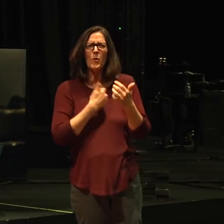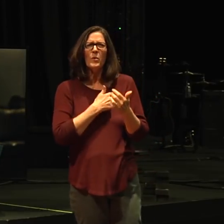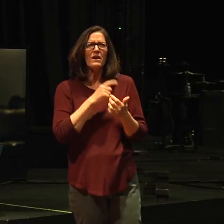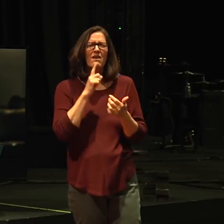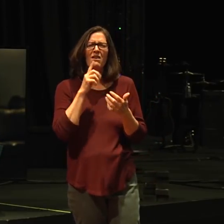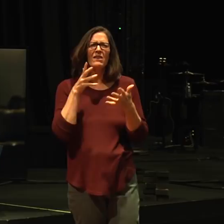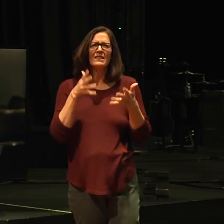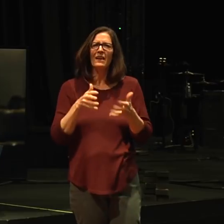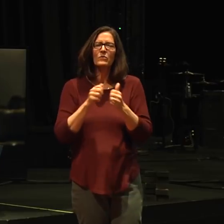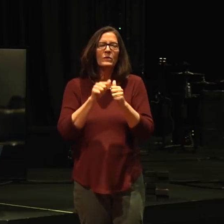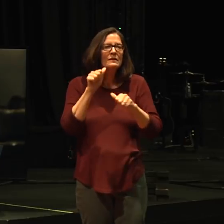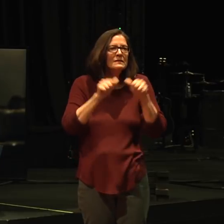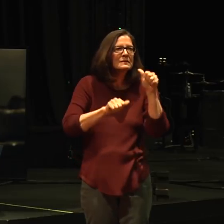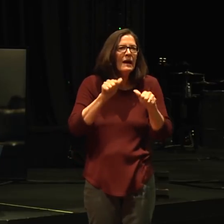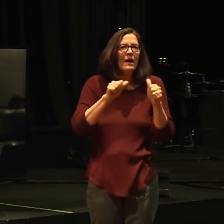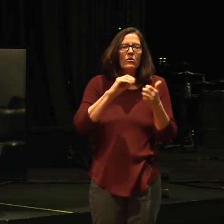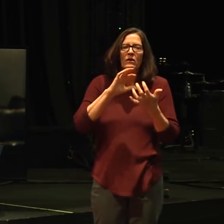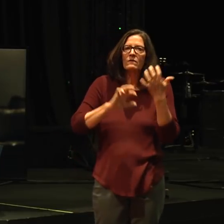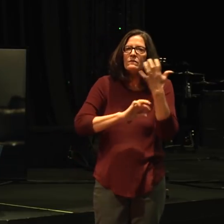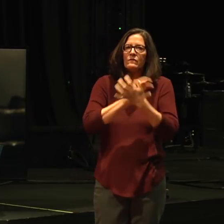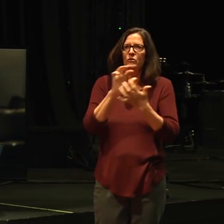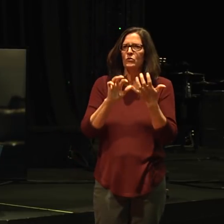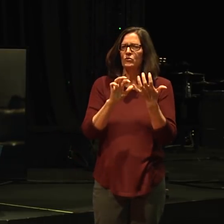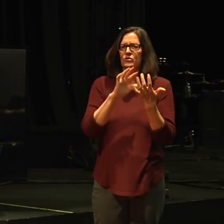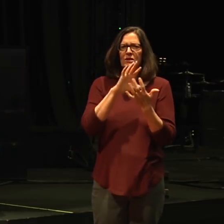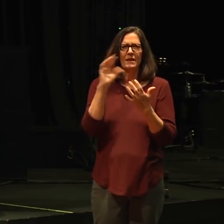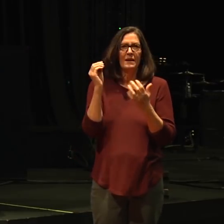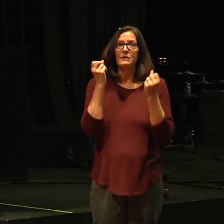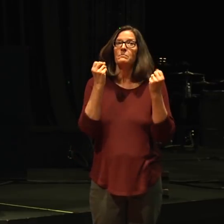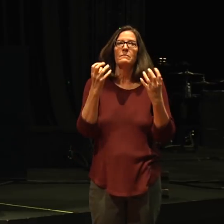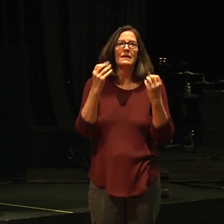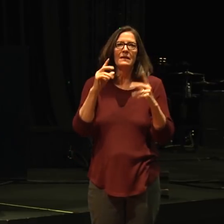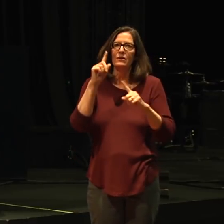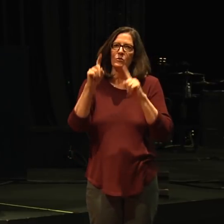and a lot of confusion and a lot of questions.